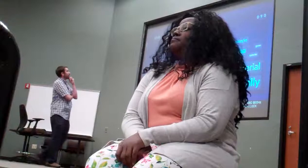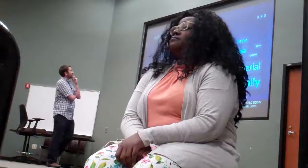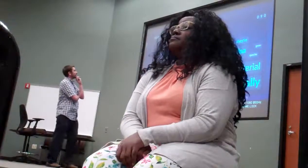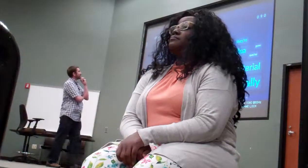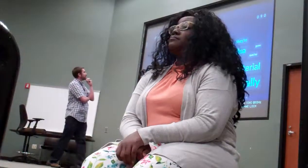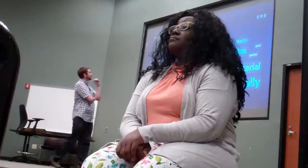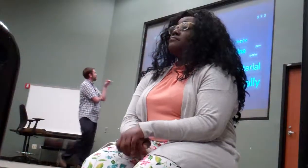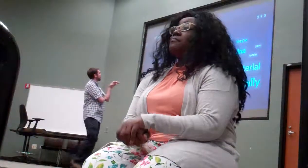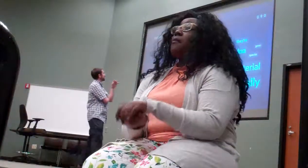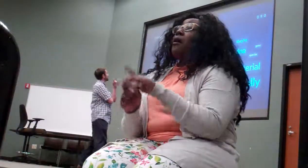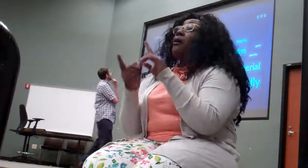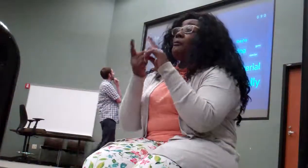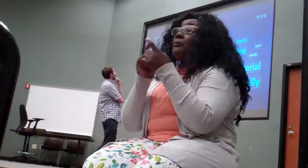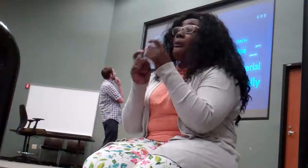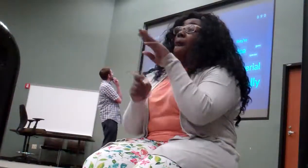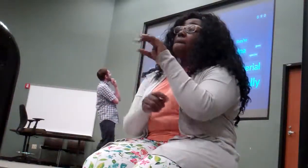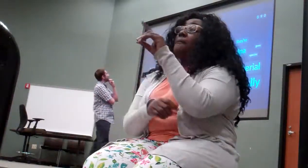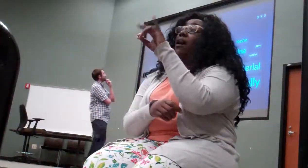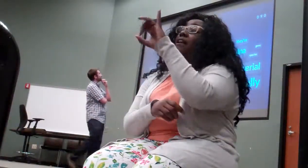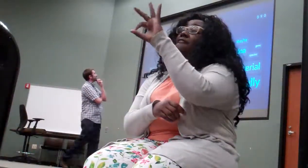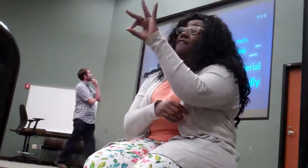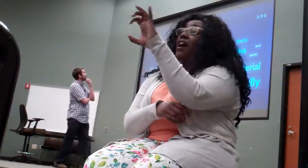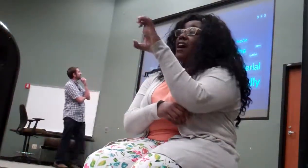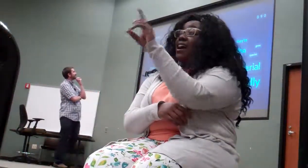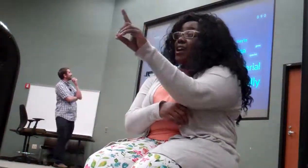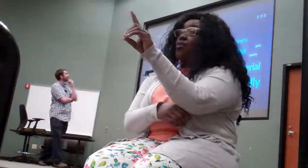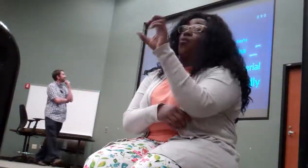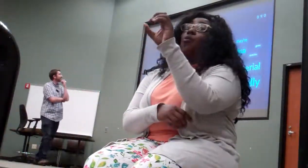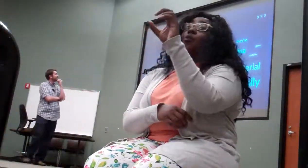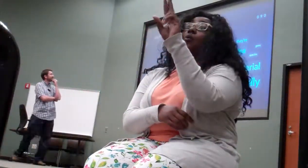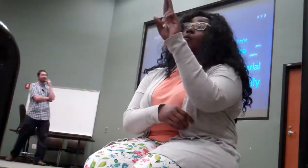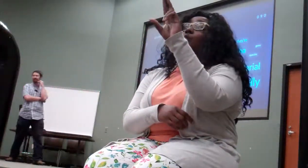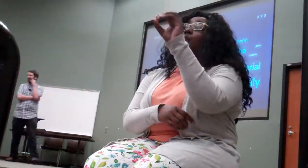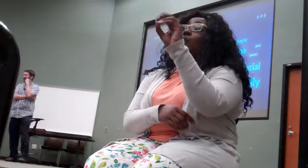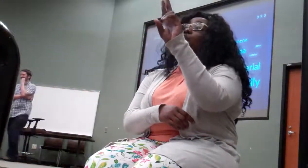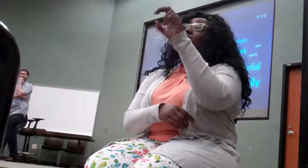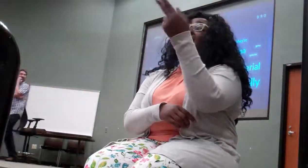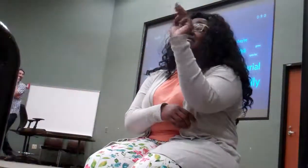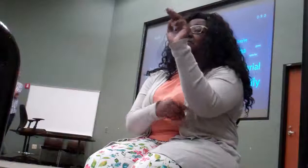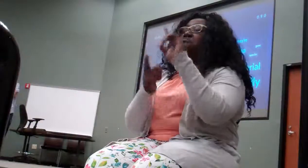Modified organisms, genes genetically altered,